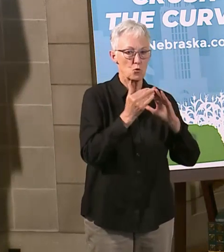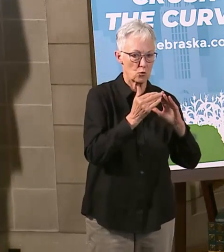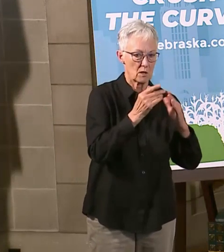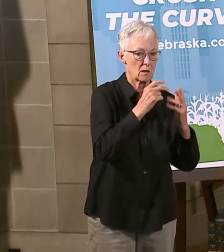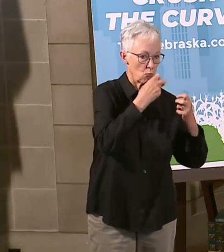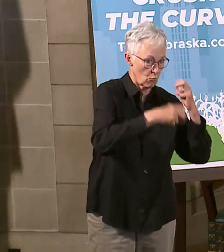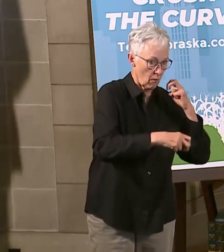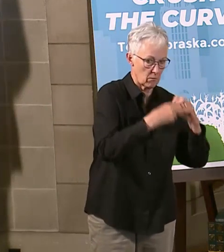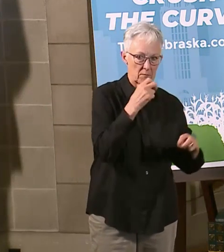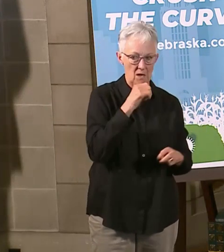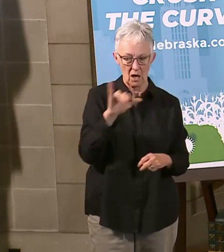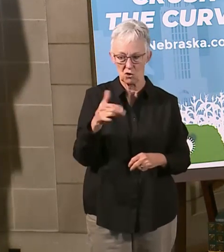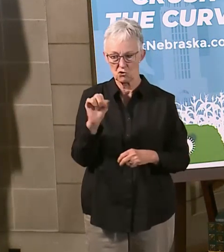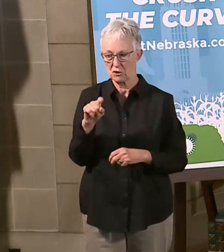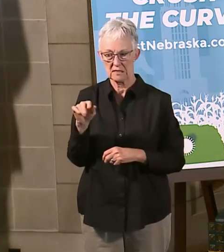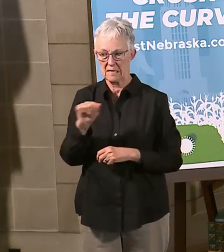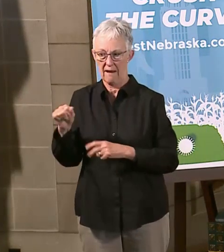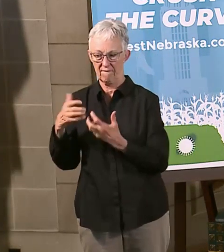Okay, great. Yeah.